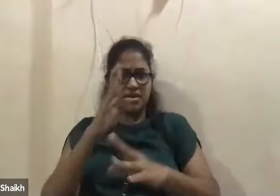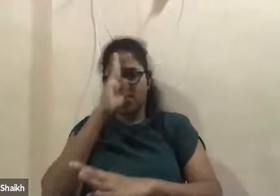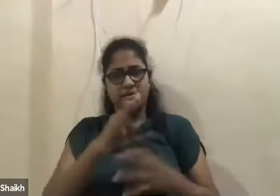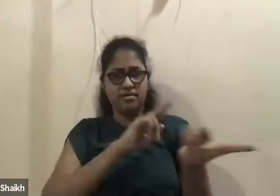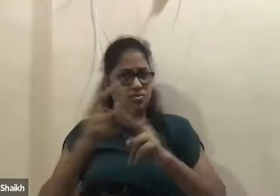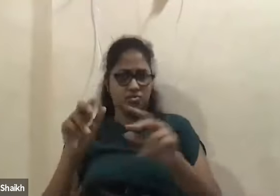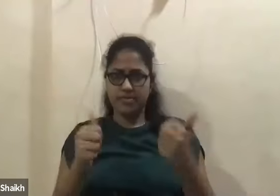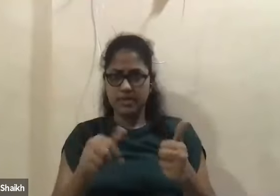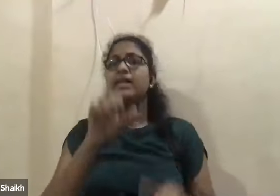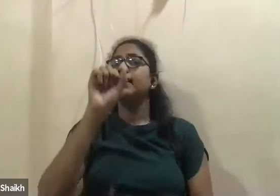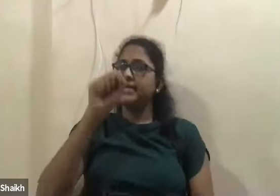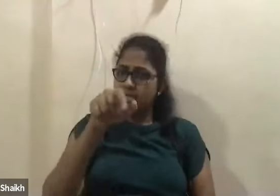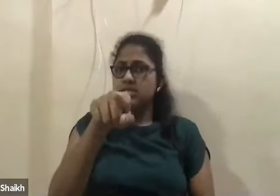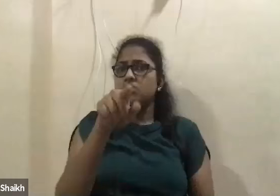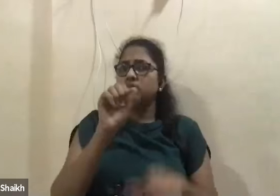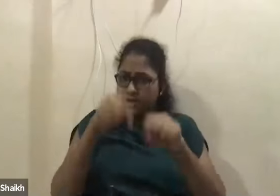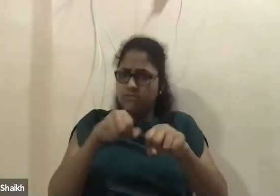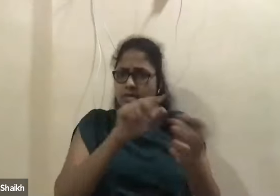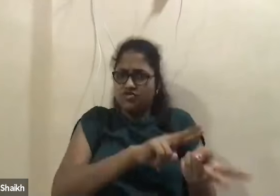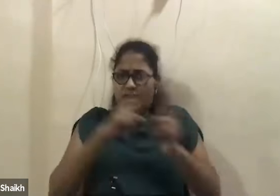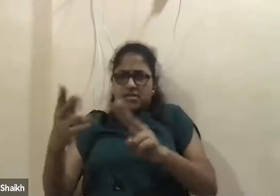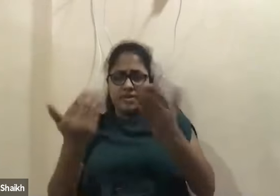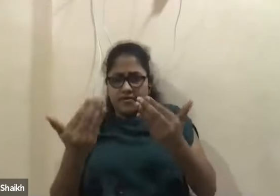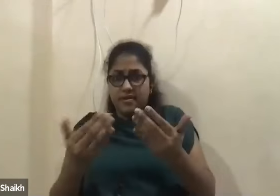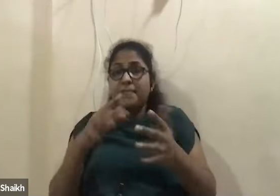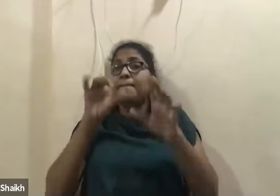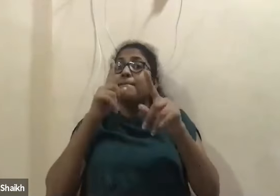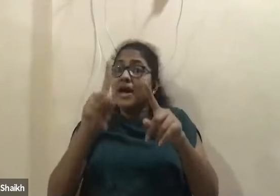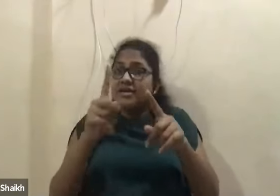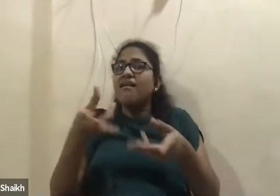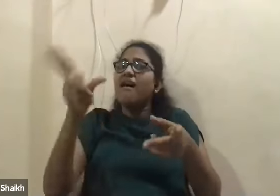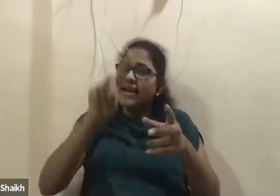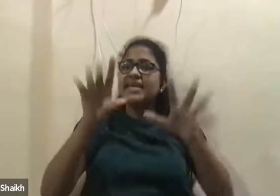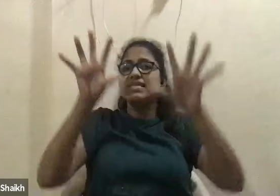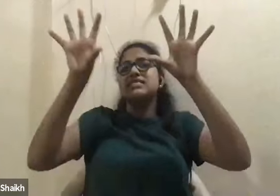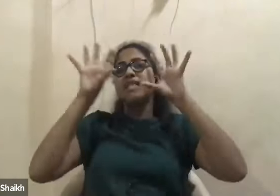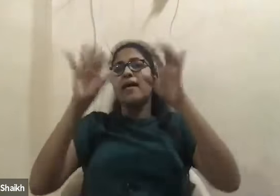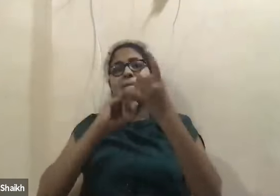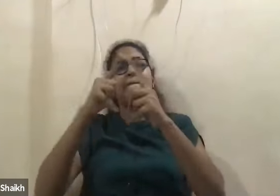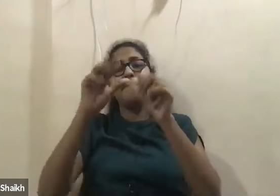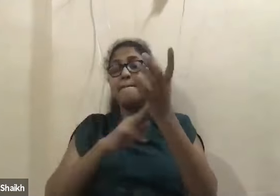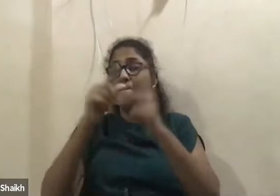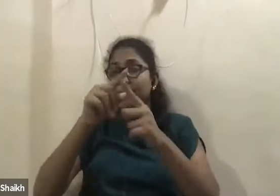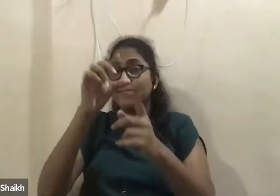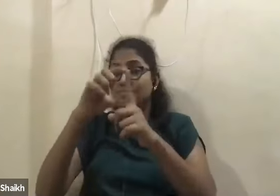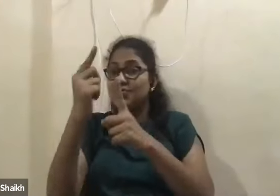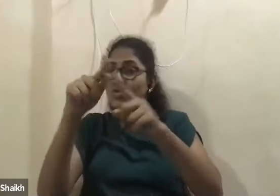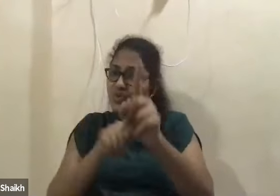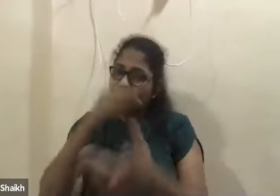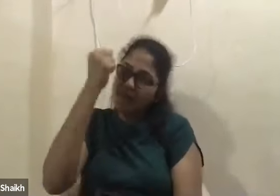Yes, you can. You can, right? Then the stamp duty would apply. Stamp duty you cannot escape. So the regulations are such that